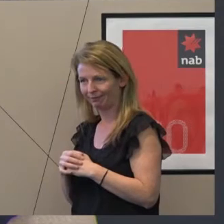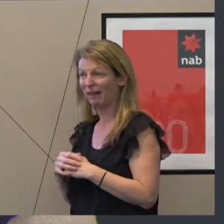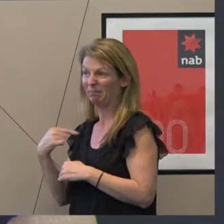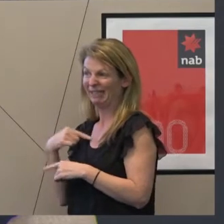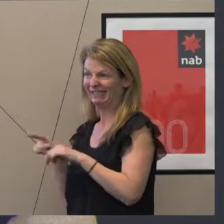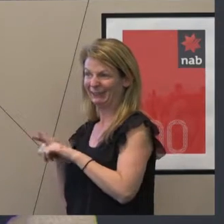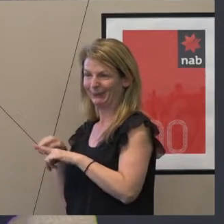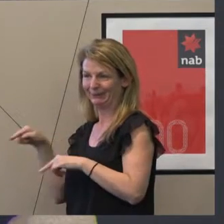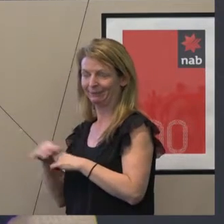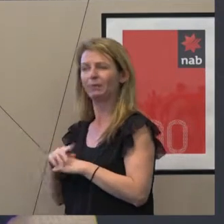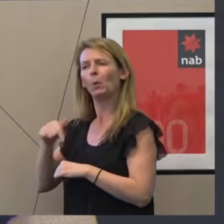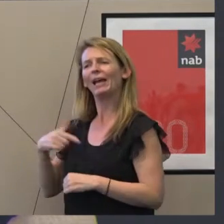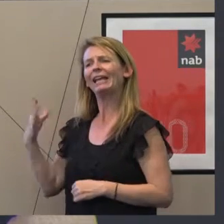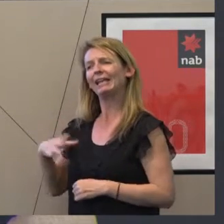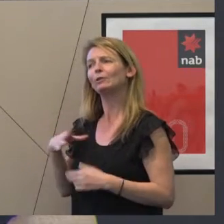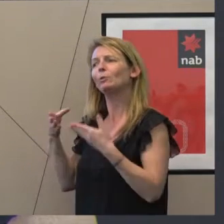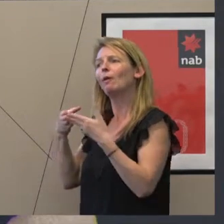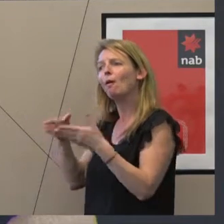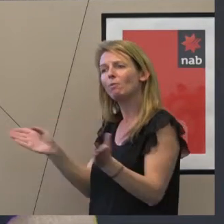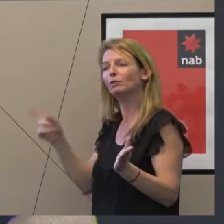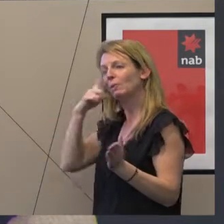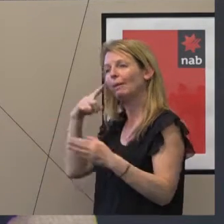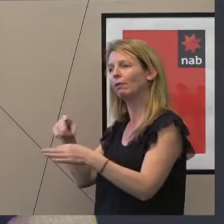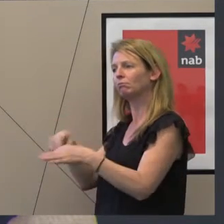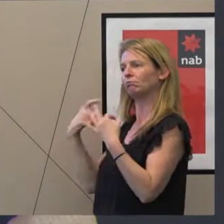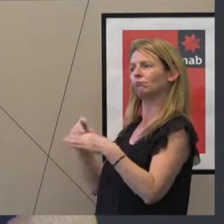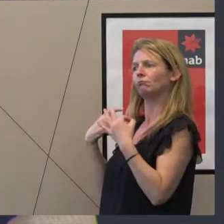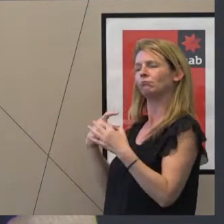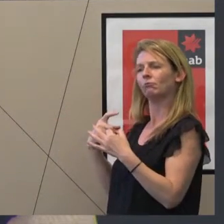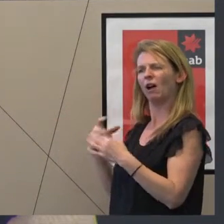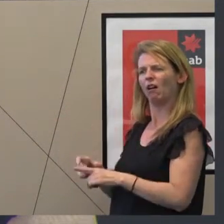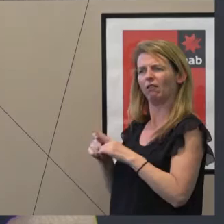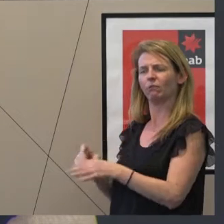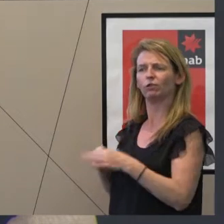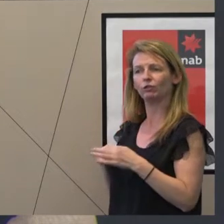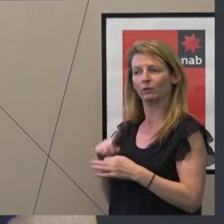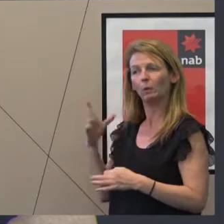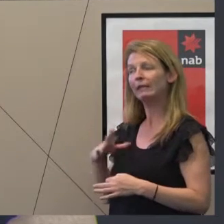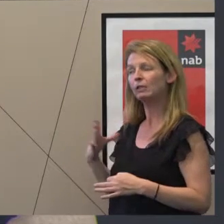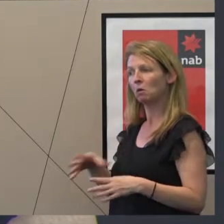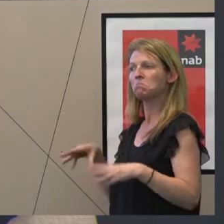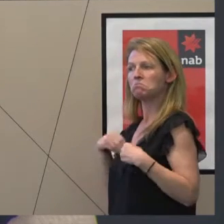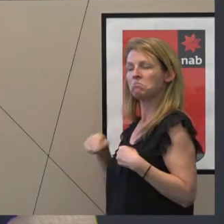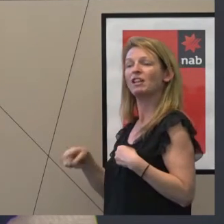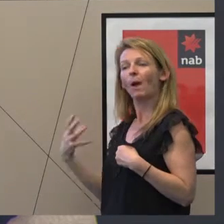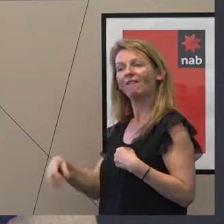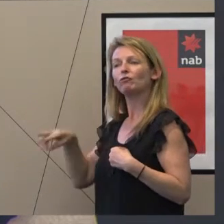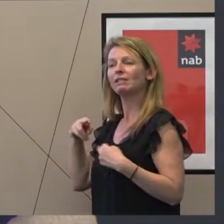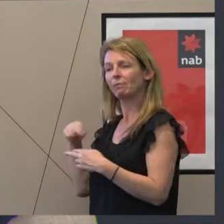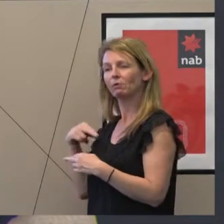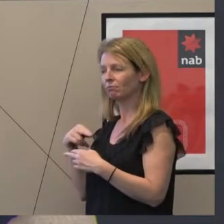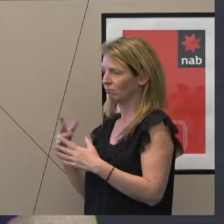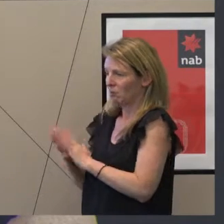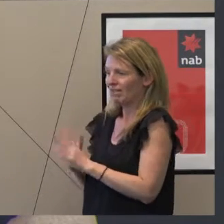included. We need to be open to people asking us difficult questions. So there's a responsibility for